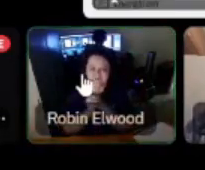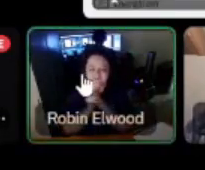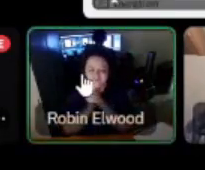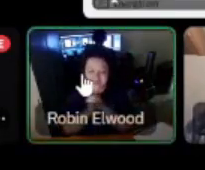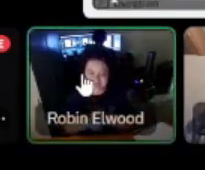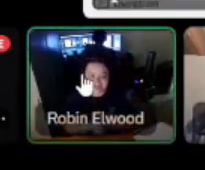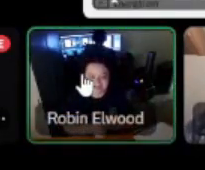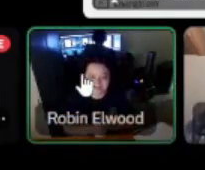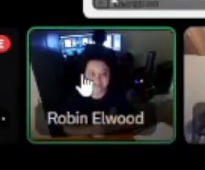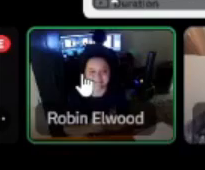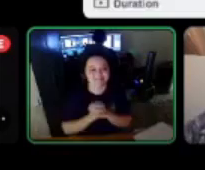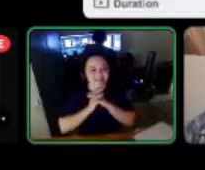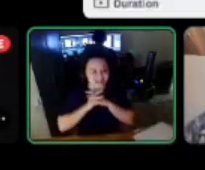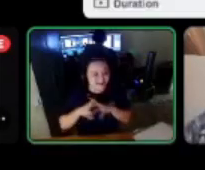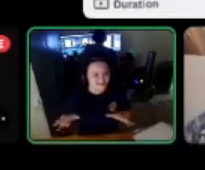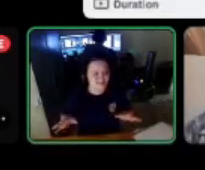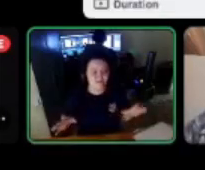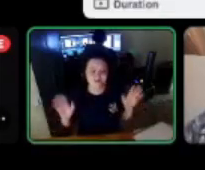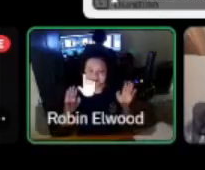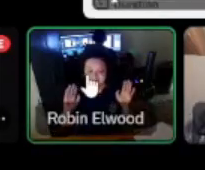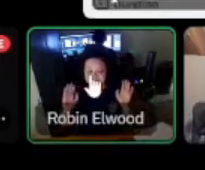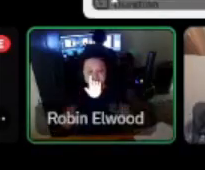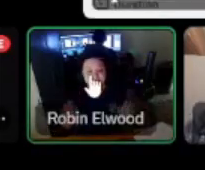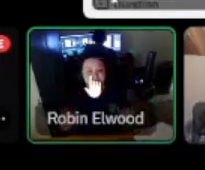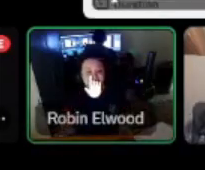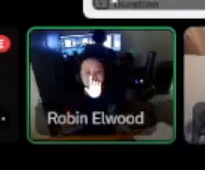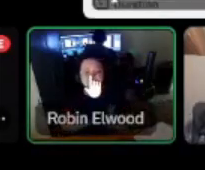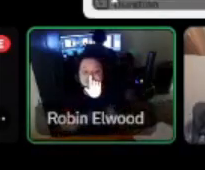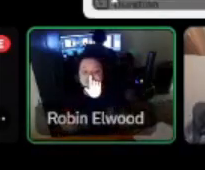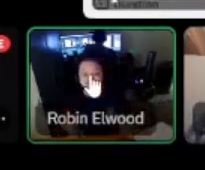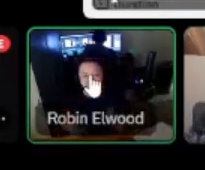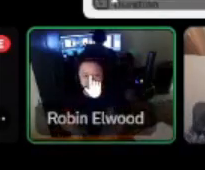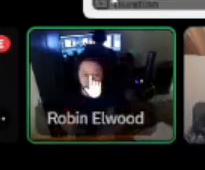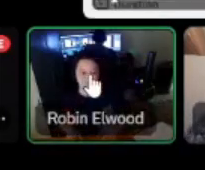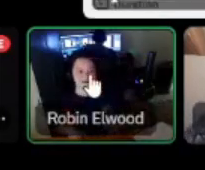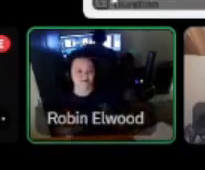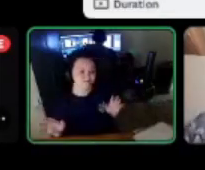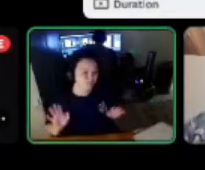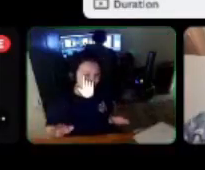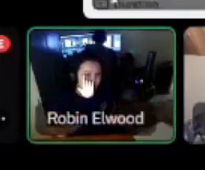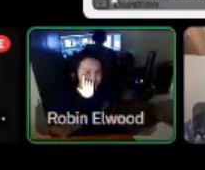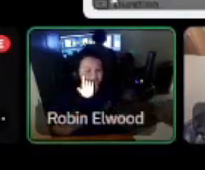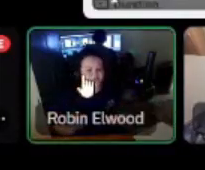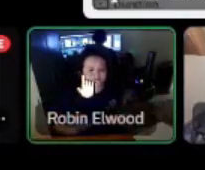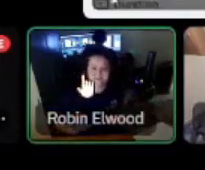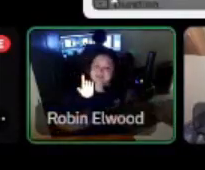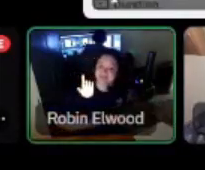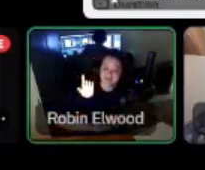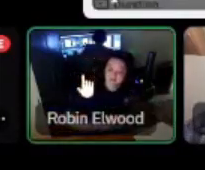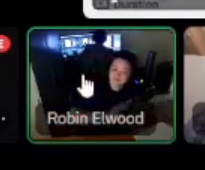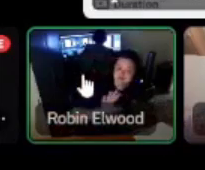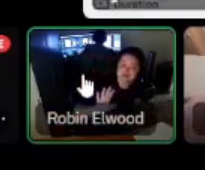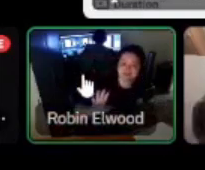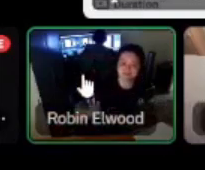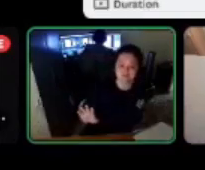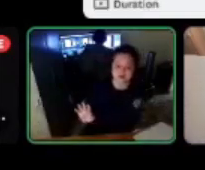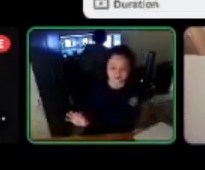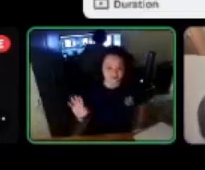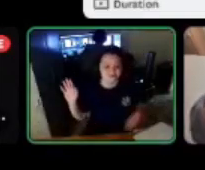you have any questions at any point, or if I'm going too fast, please let me know. I promise I'm doing my best, and I will do my best to accommodate to